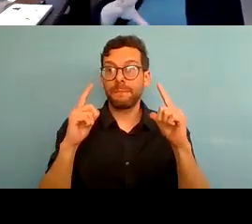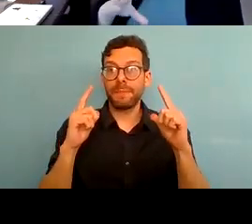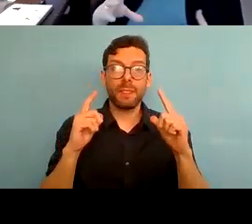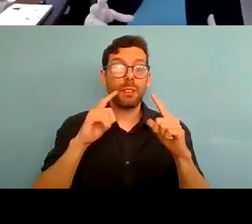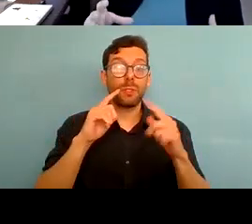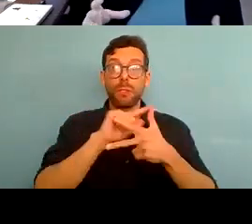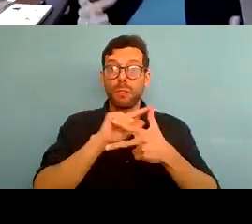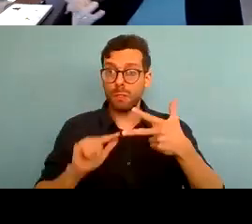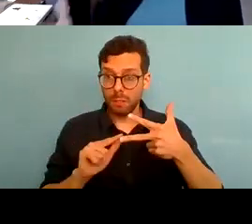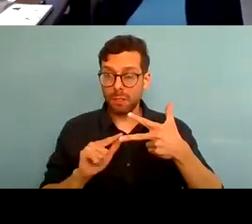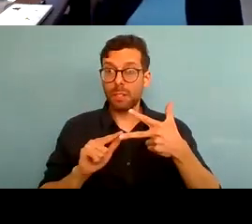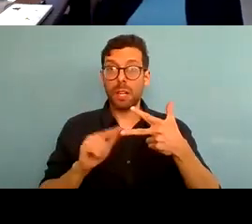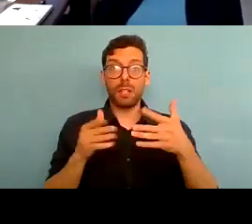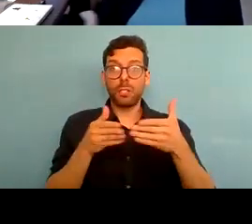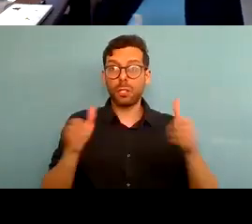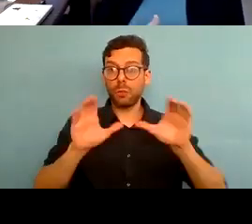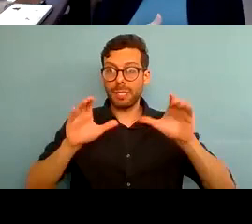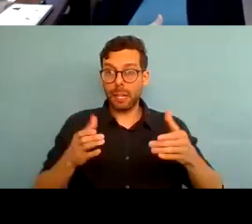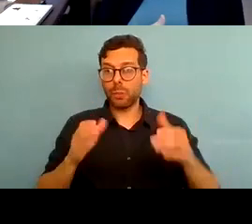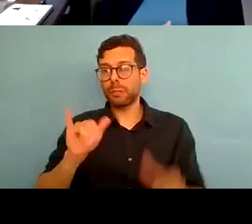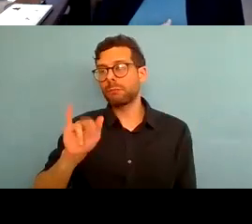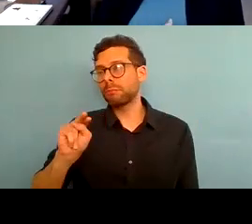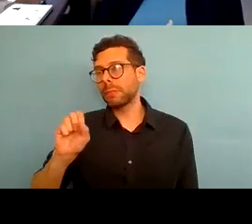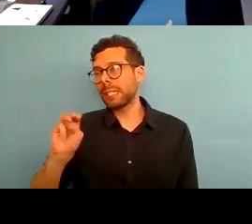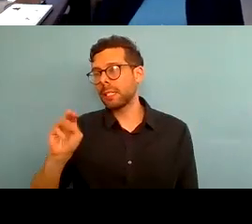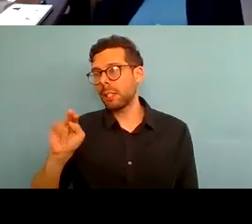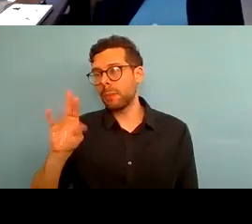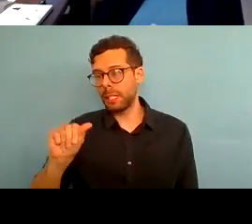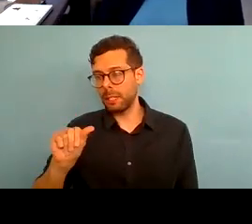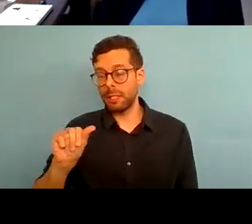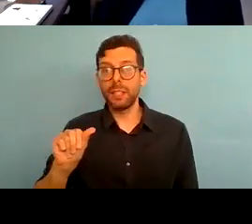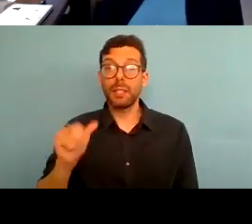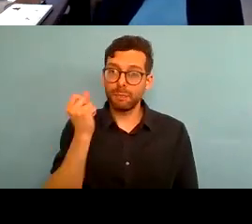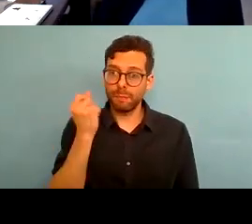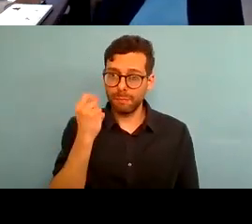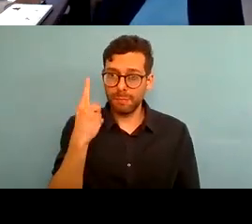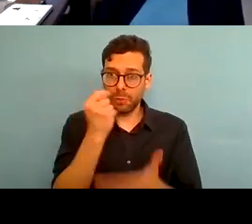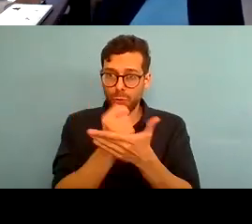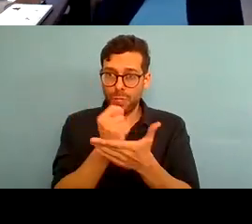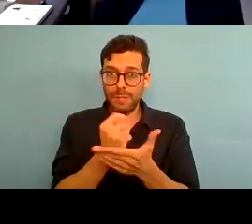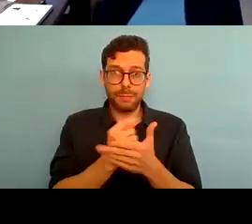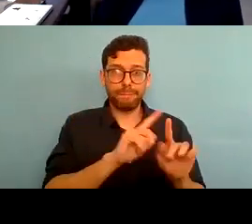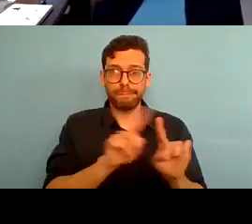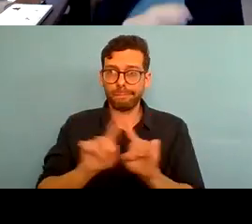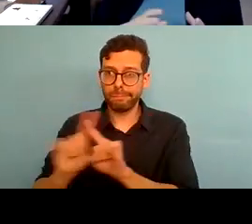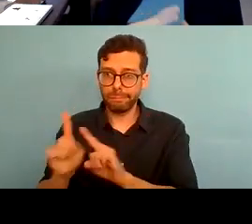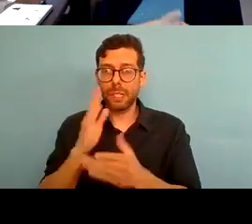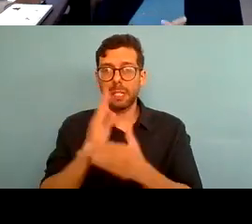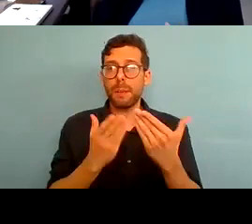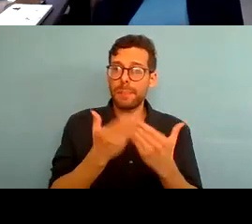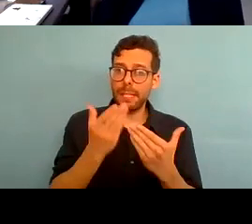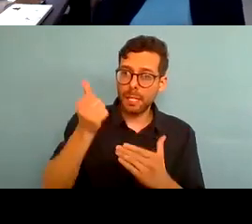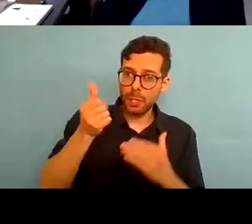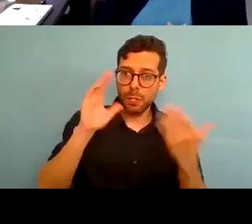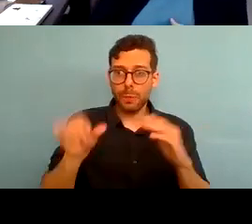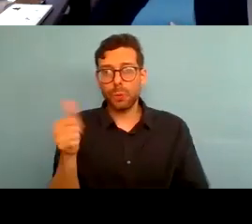categorized in a broader category of insomnia. But as you can imagine, they're treated differently, and some are easier to treat than others. And so we'll talk through some of